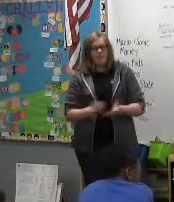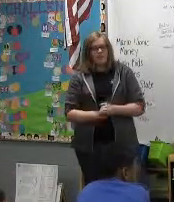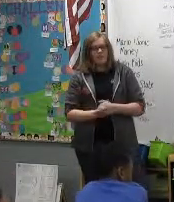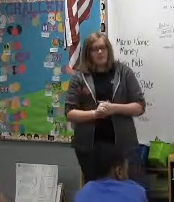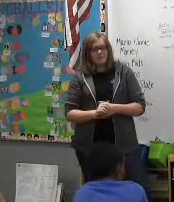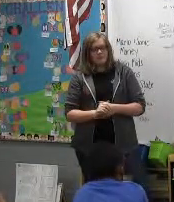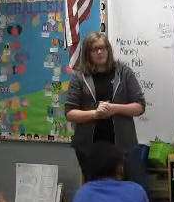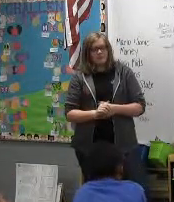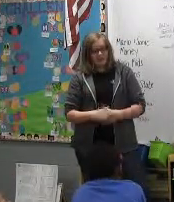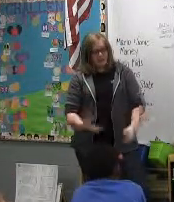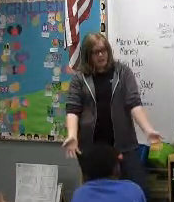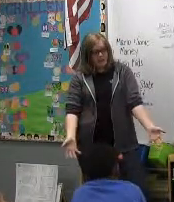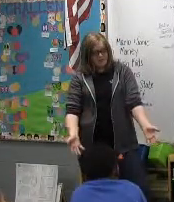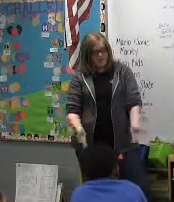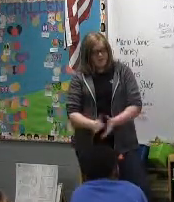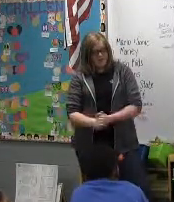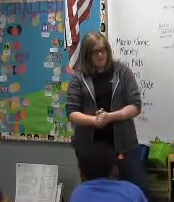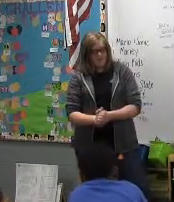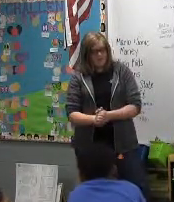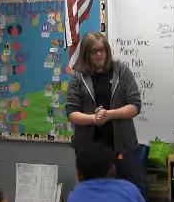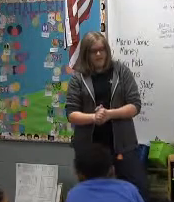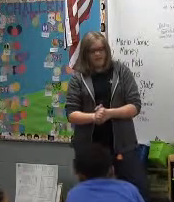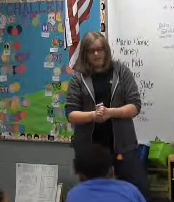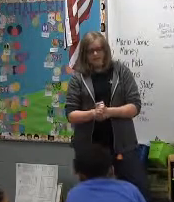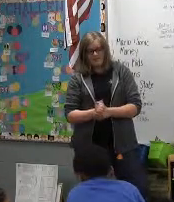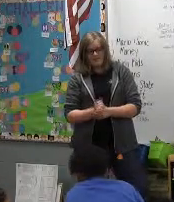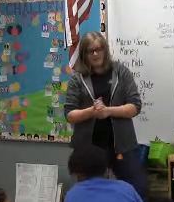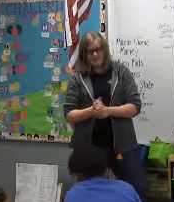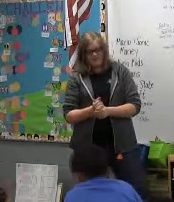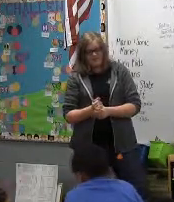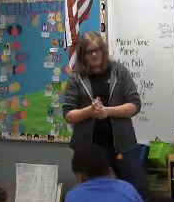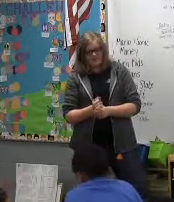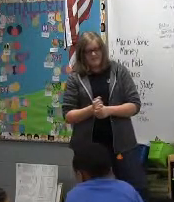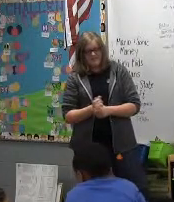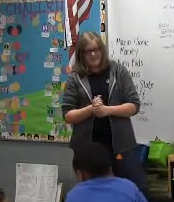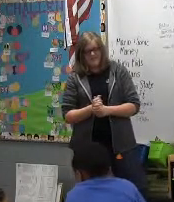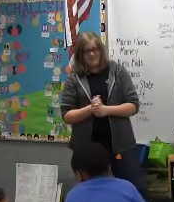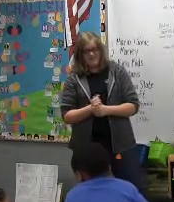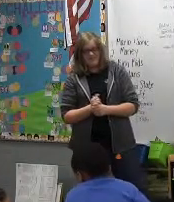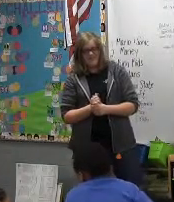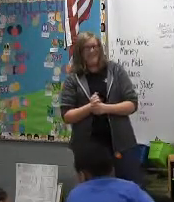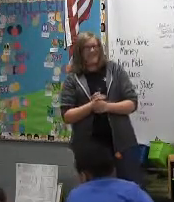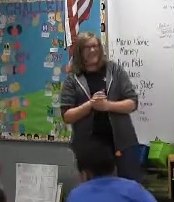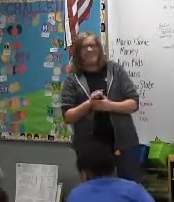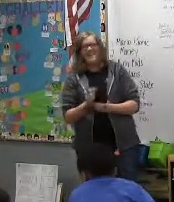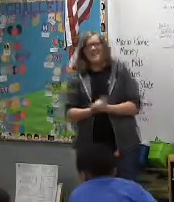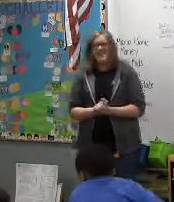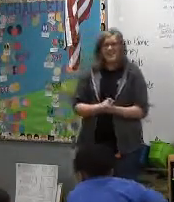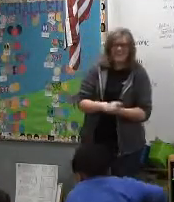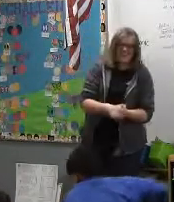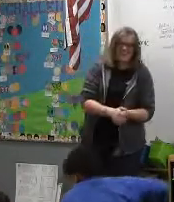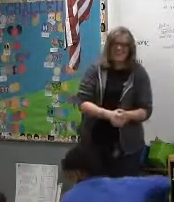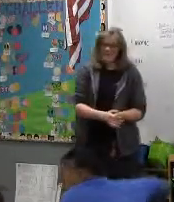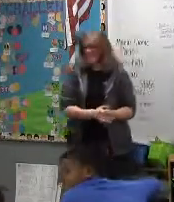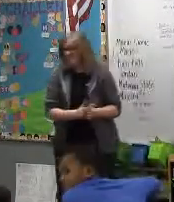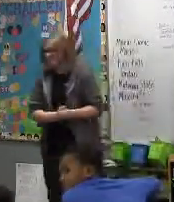and I hope you guys like the words, and I hope you guys can learn the alphabet really fast. All right, thank you.